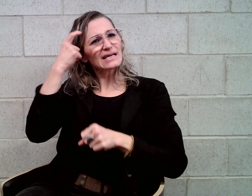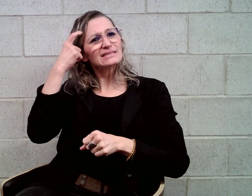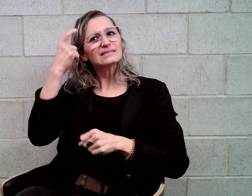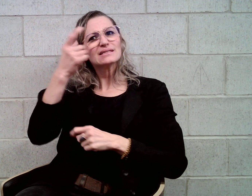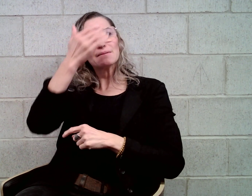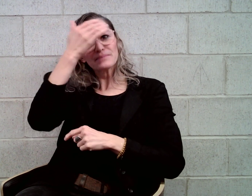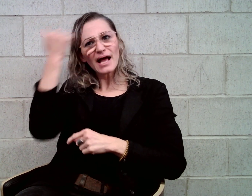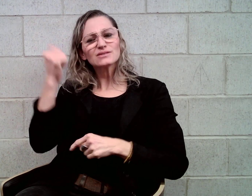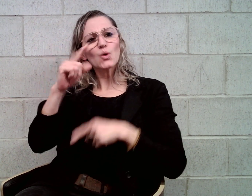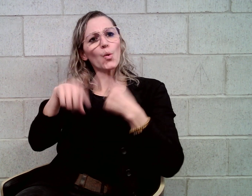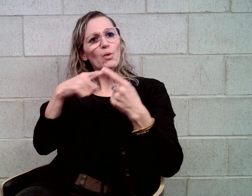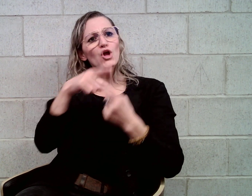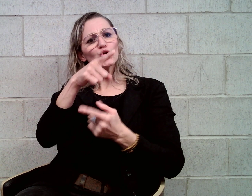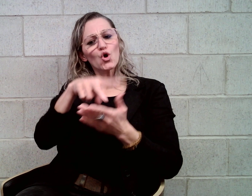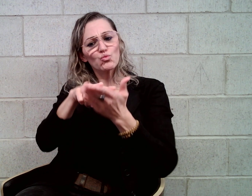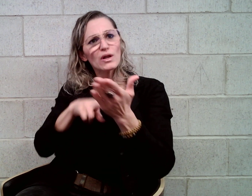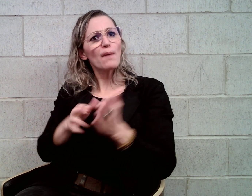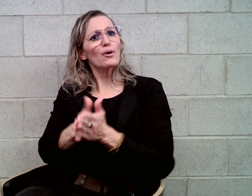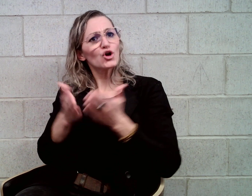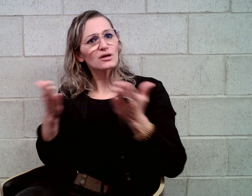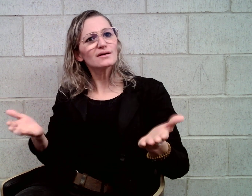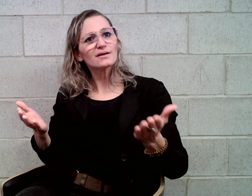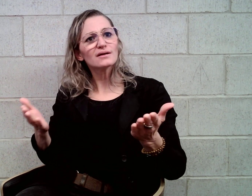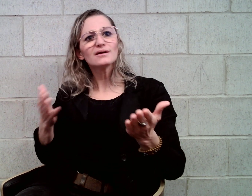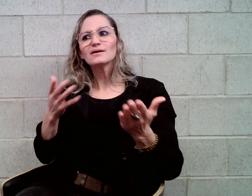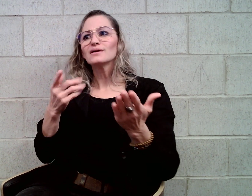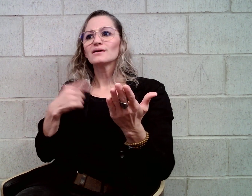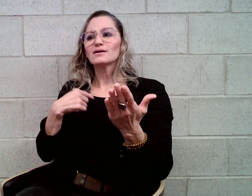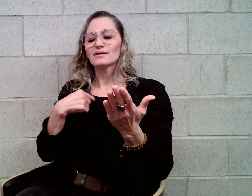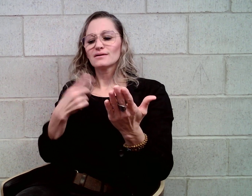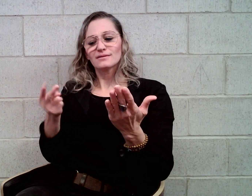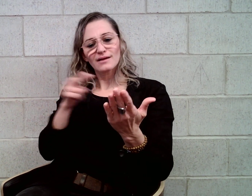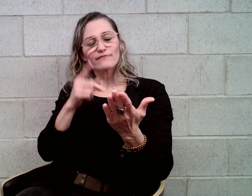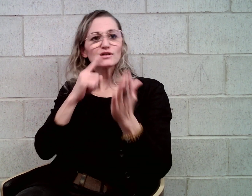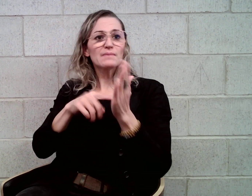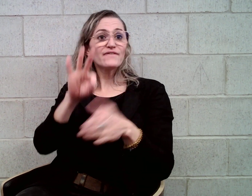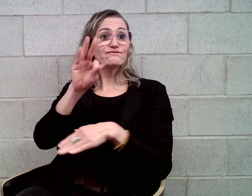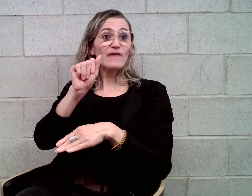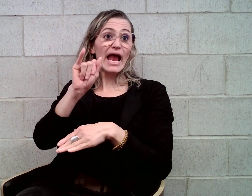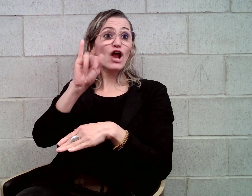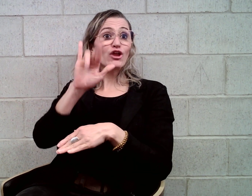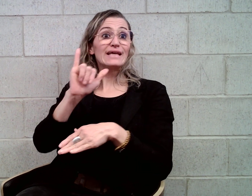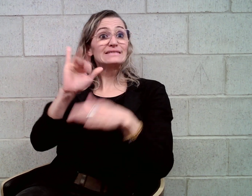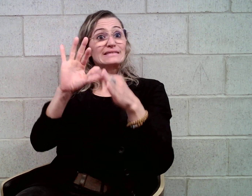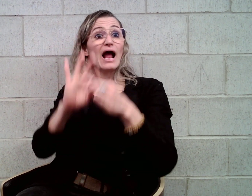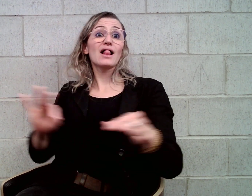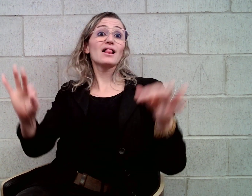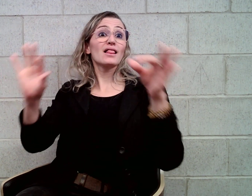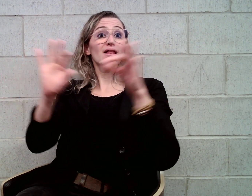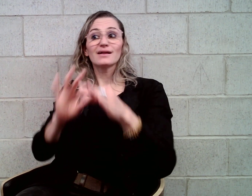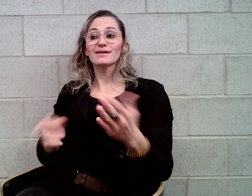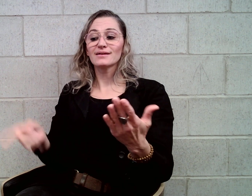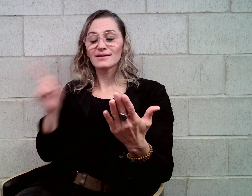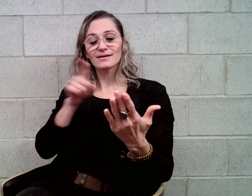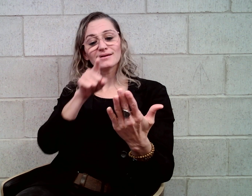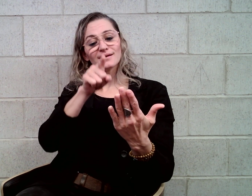thought also it makes sense because when you're reading, say you're reading a fairy